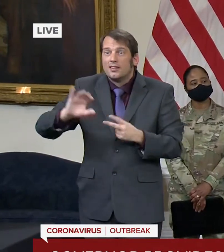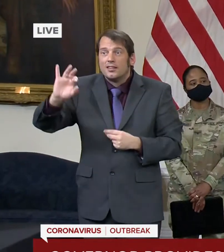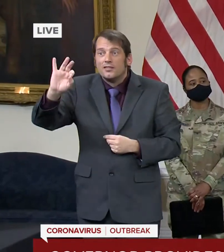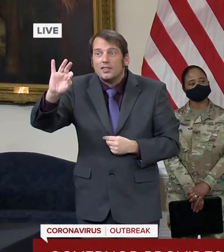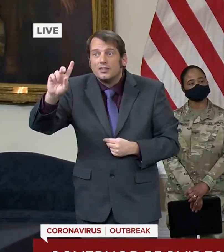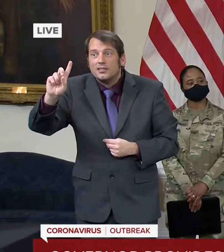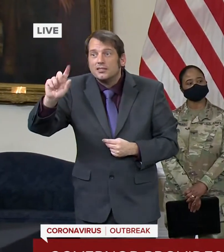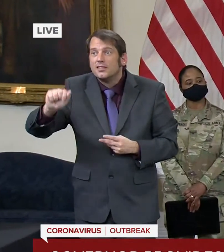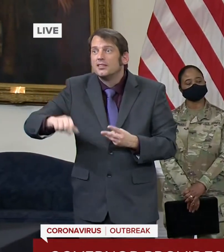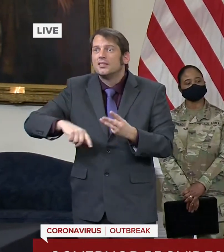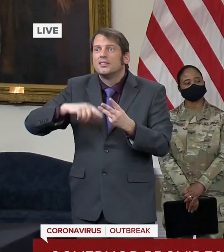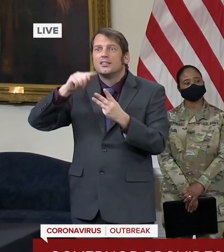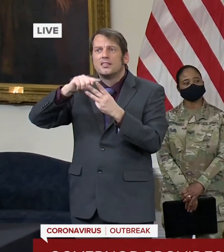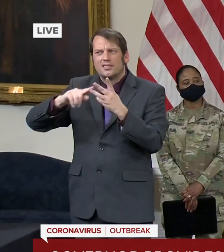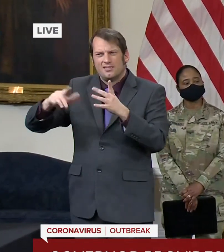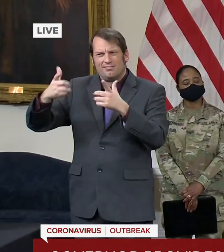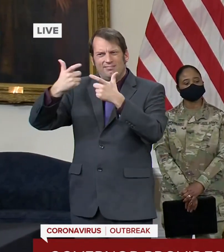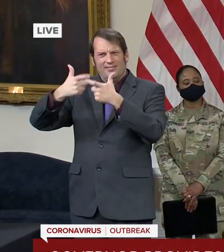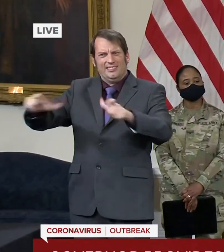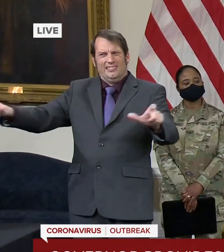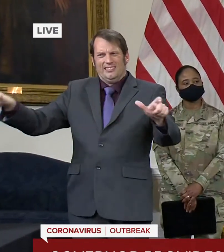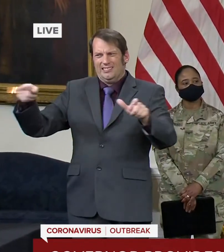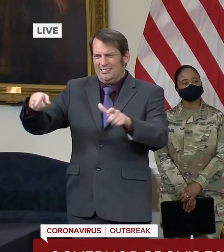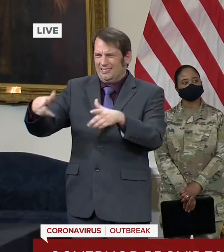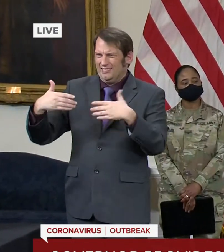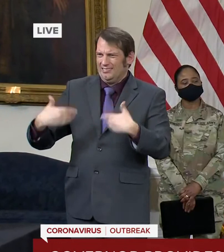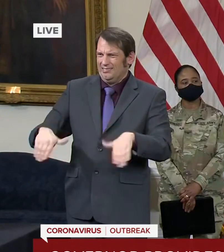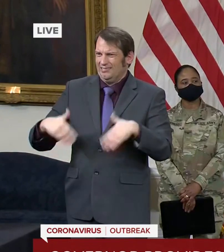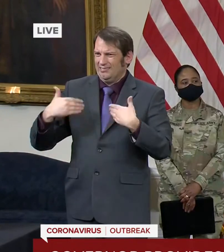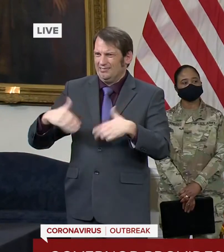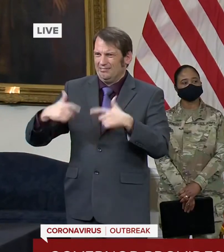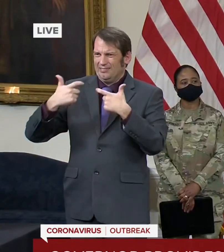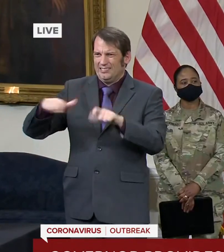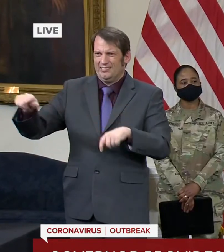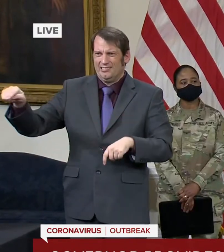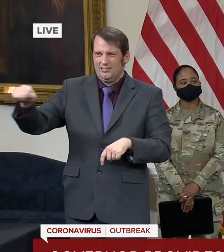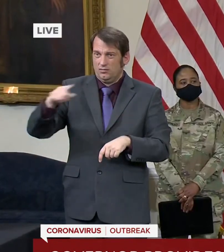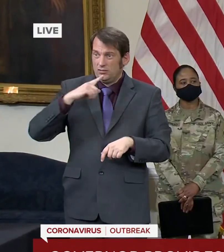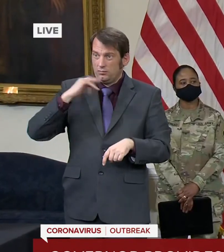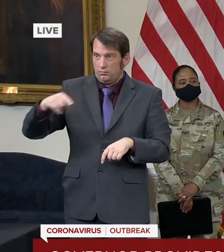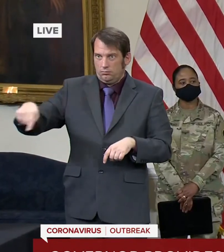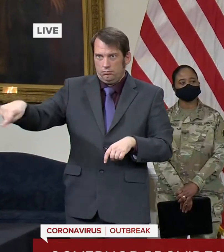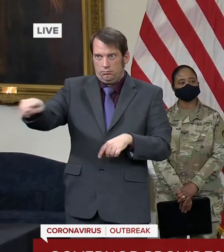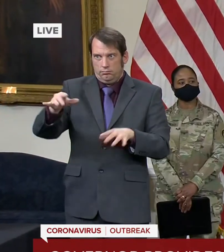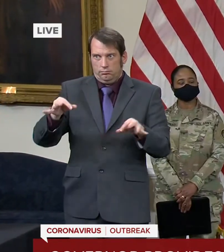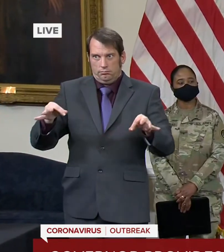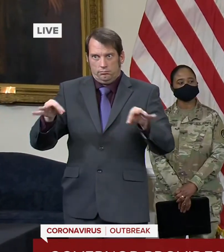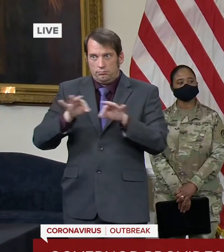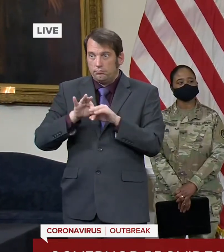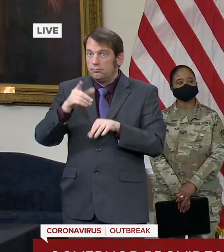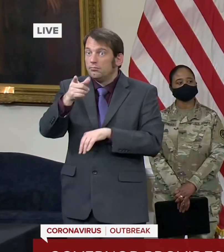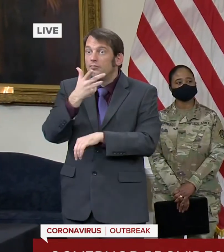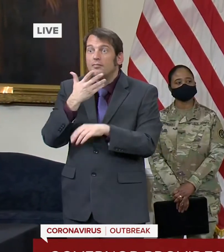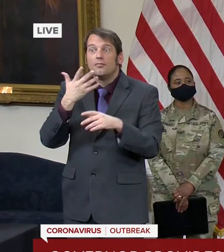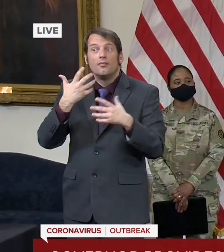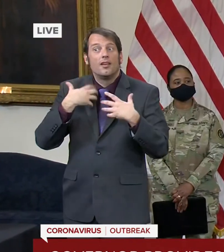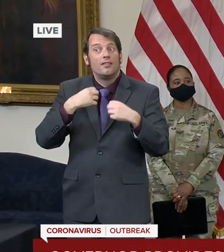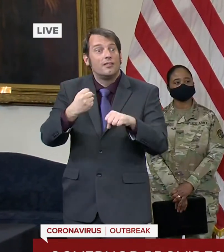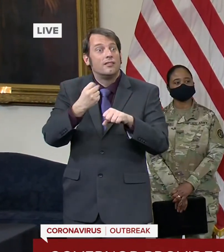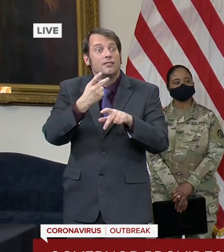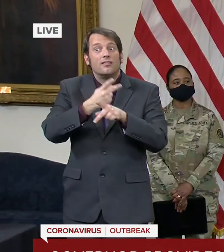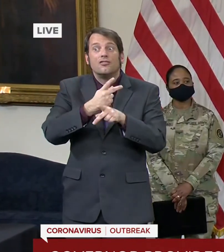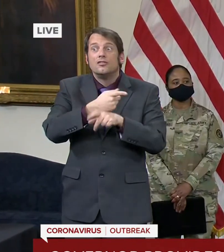are major facilities here in our state on the front lines, critical healthcare workers, who don't have any vaccines, and they're begging the state